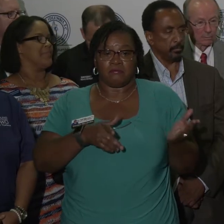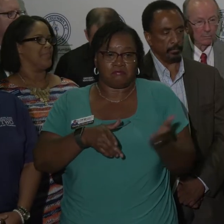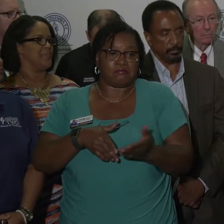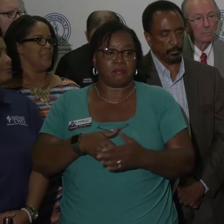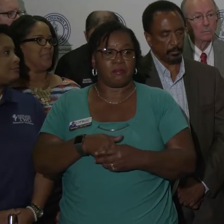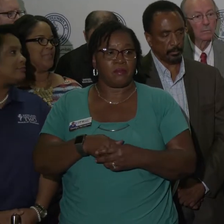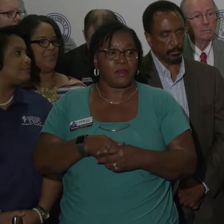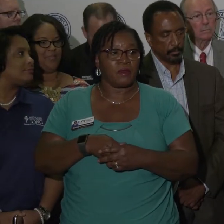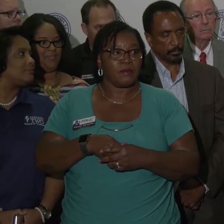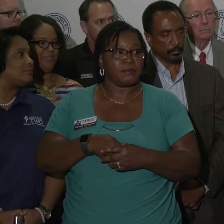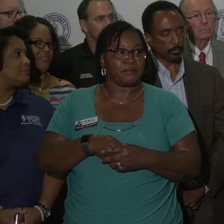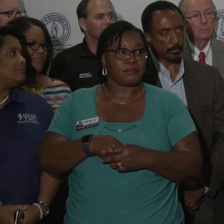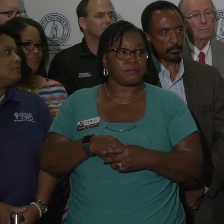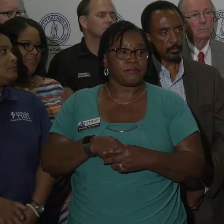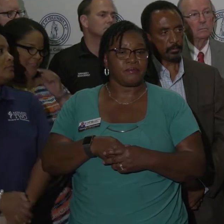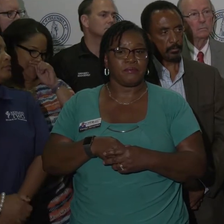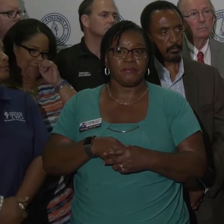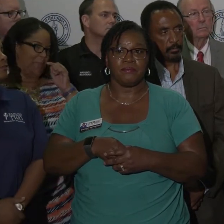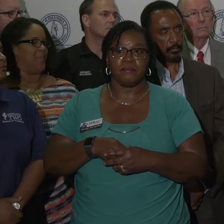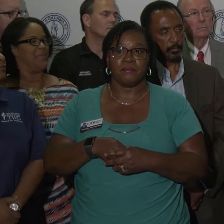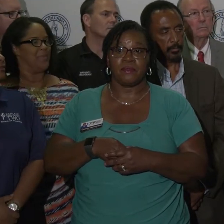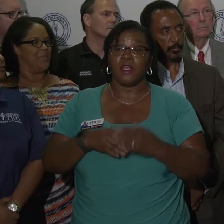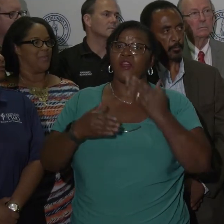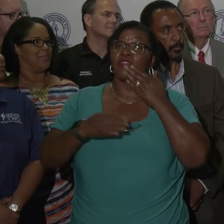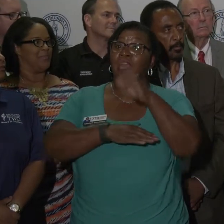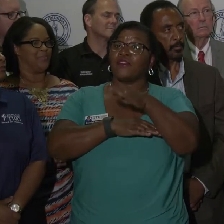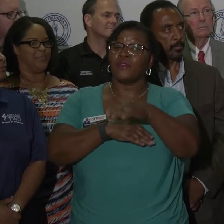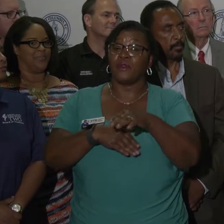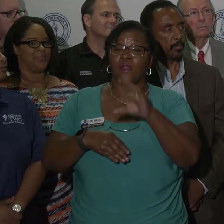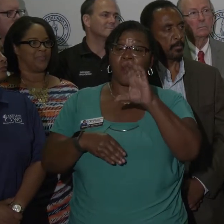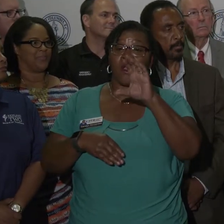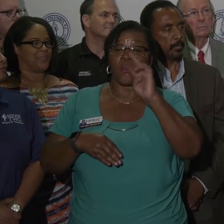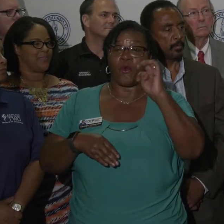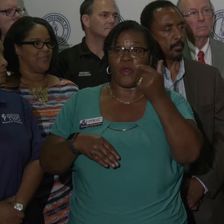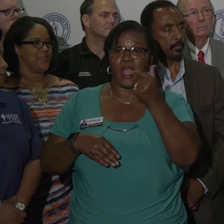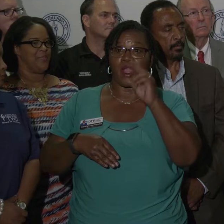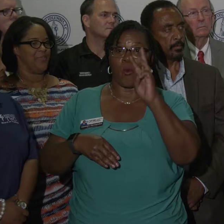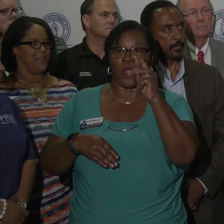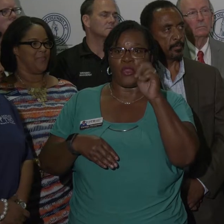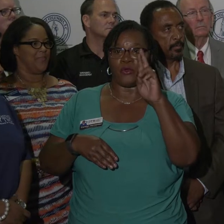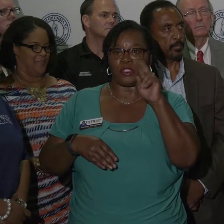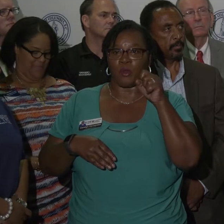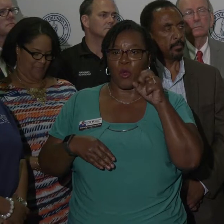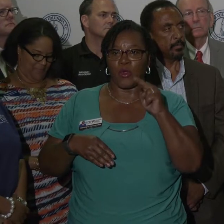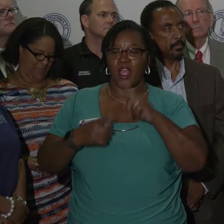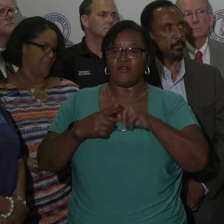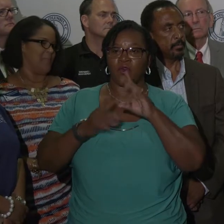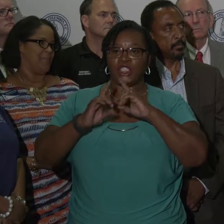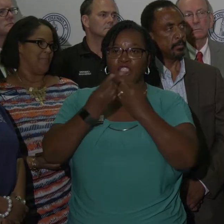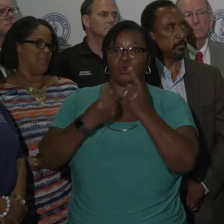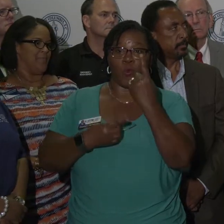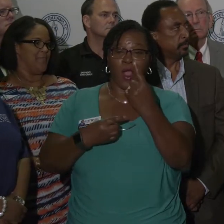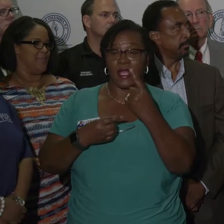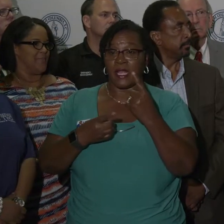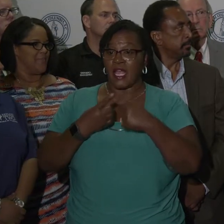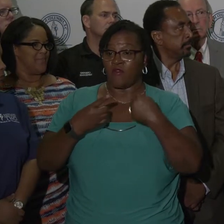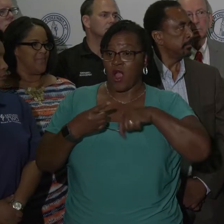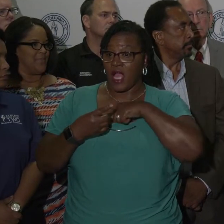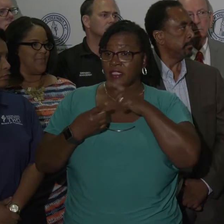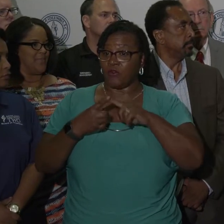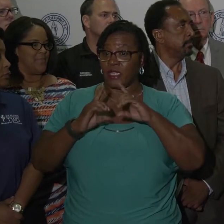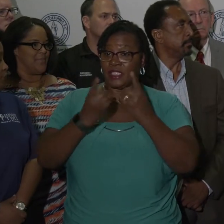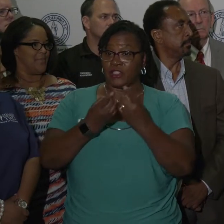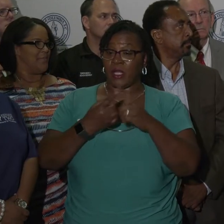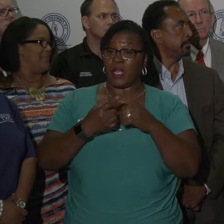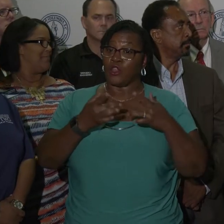How about you first, Dr. Good afternoon, Craig Witherspoon, Richland School District 1. For us and for the districts,